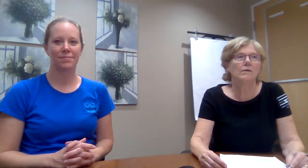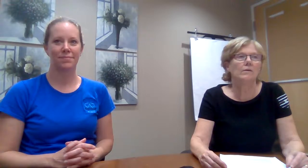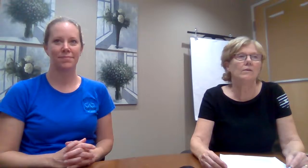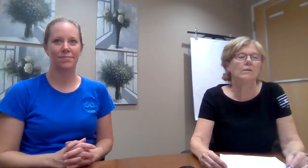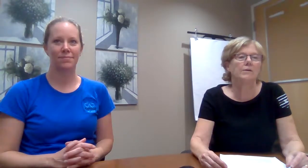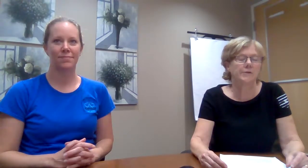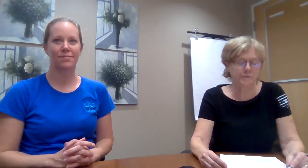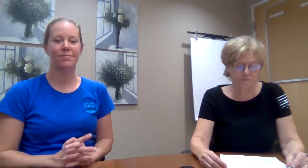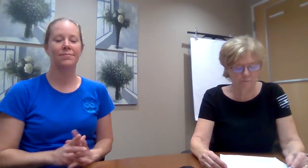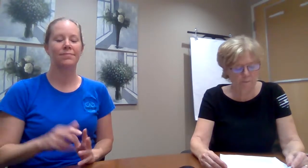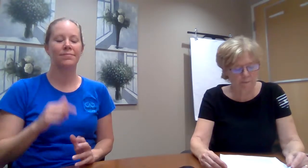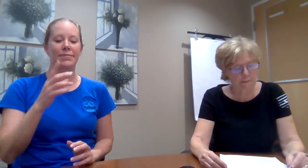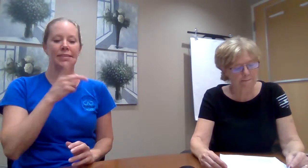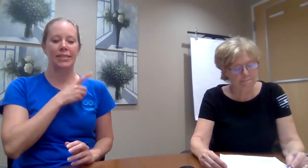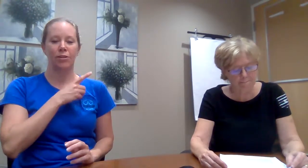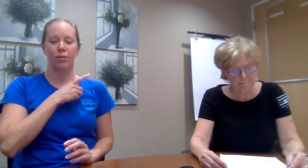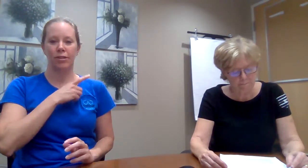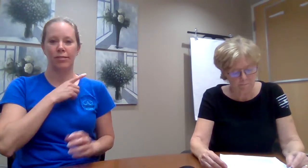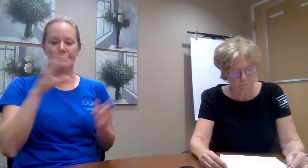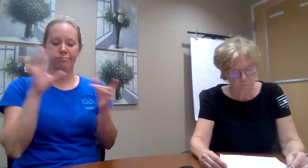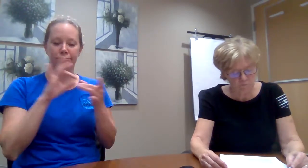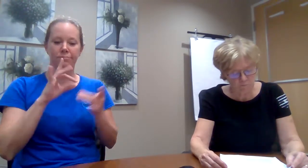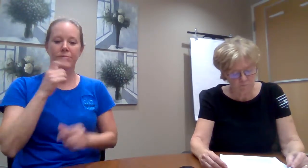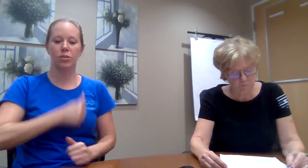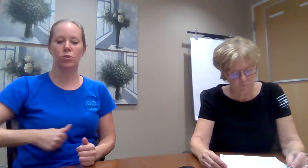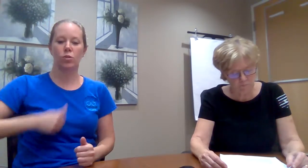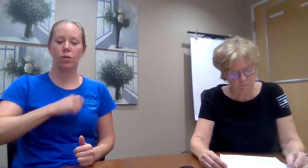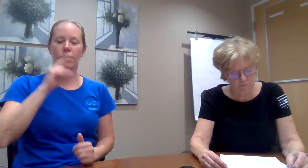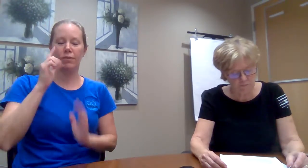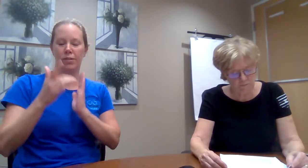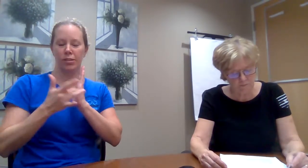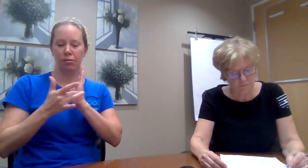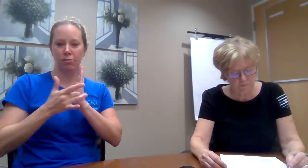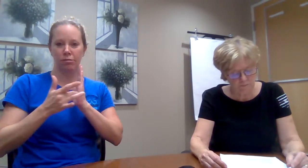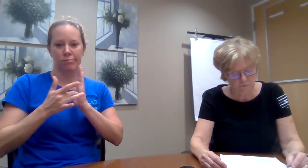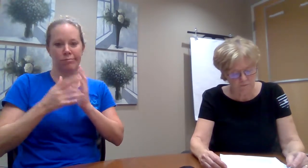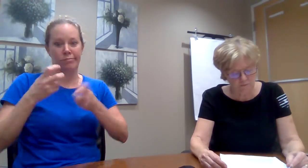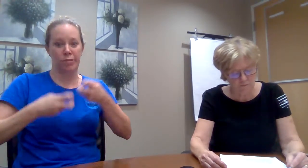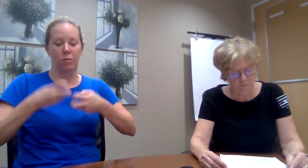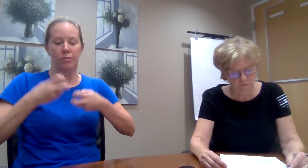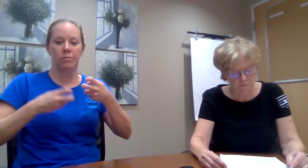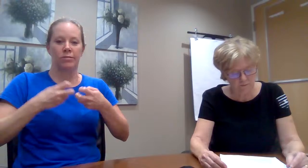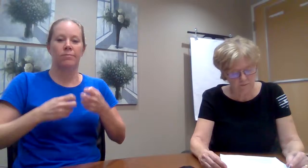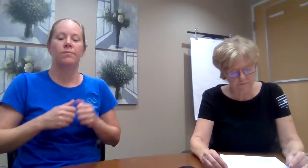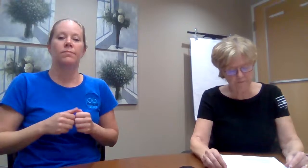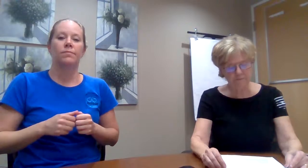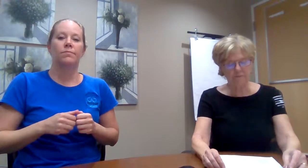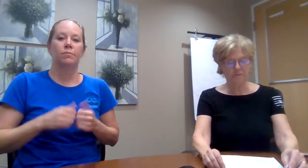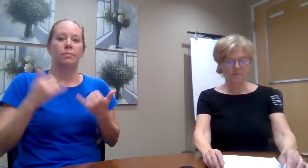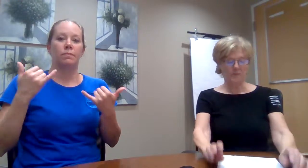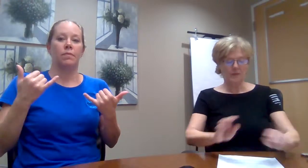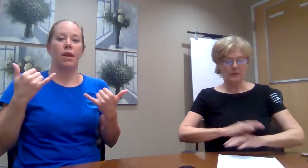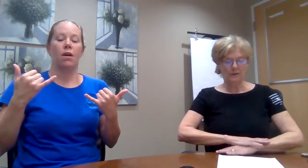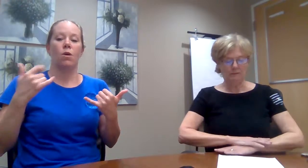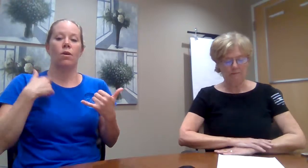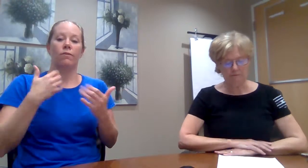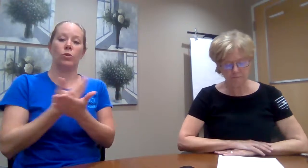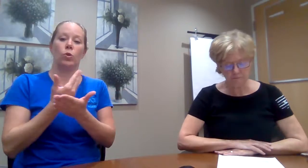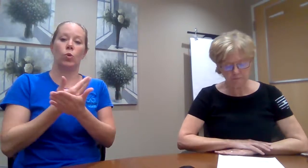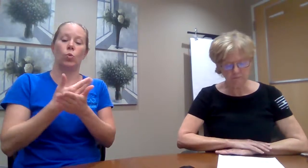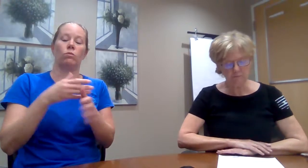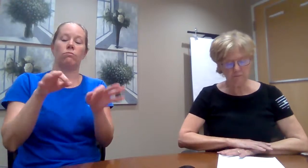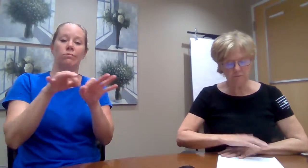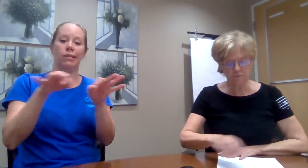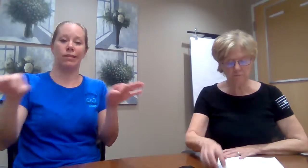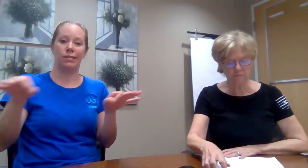Once again, it's Derek Rumble here. Apologize for the technical difficulties, but we are live with the new link. If you have